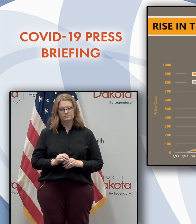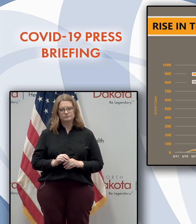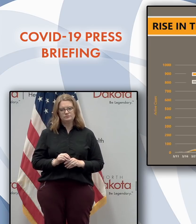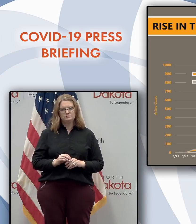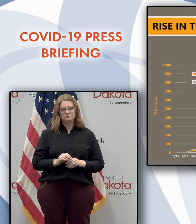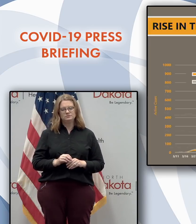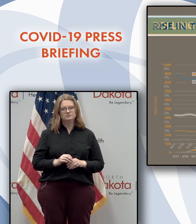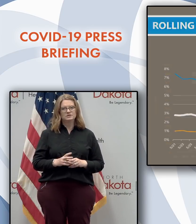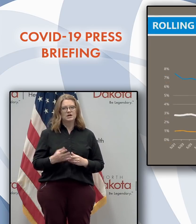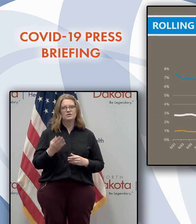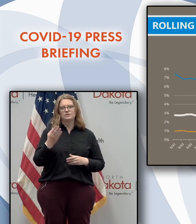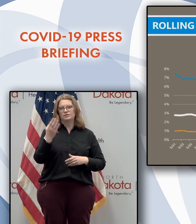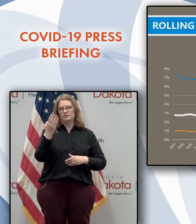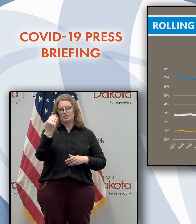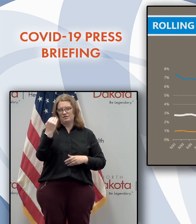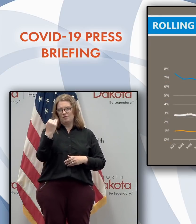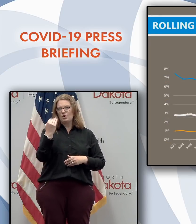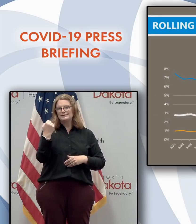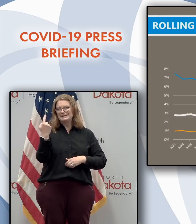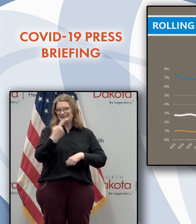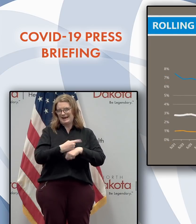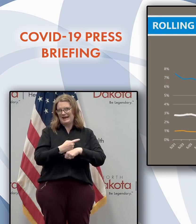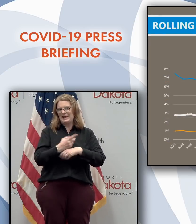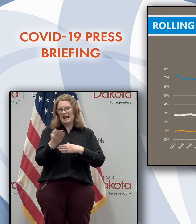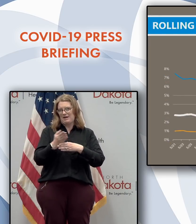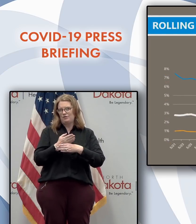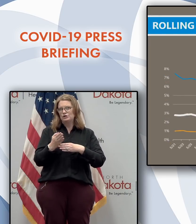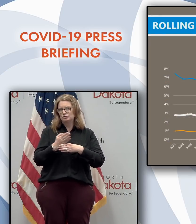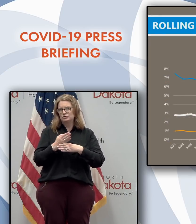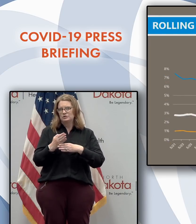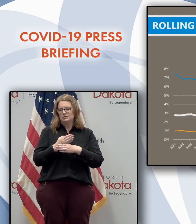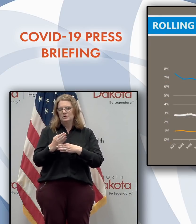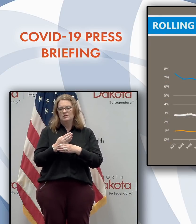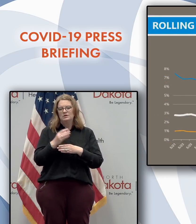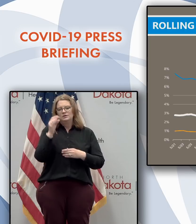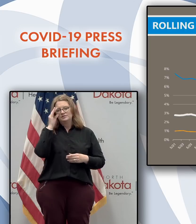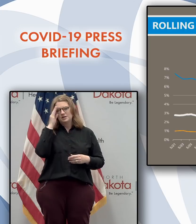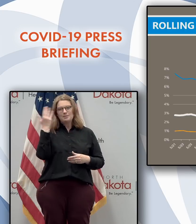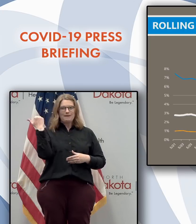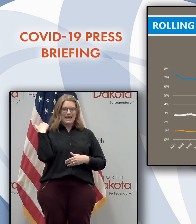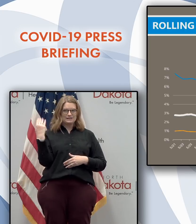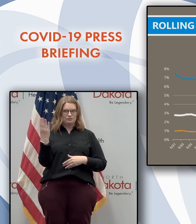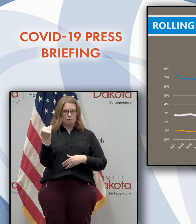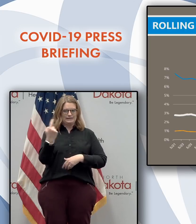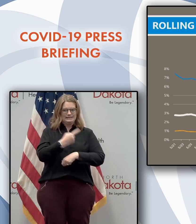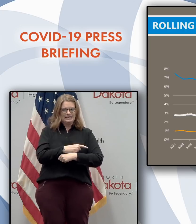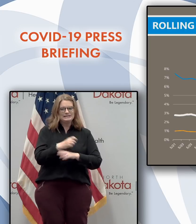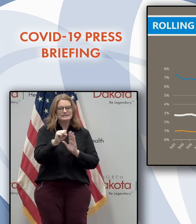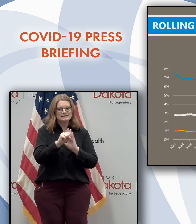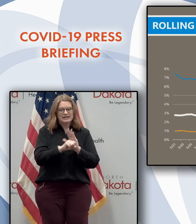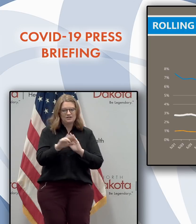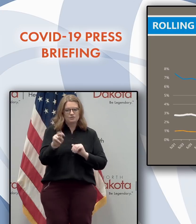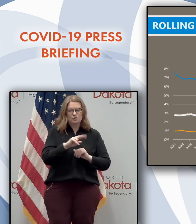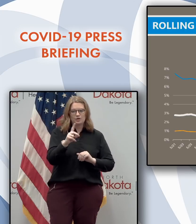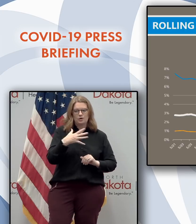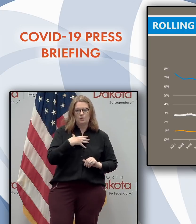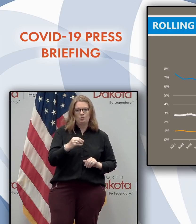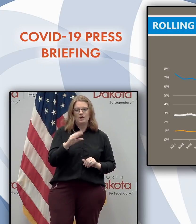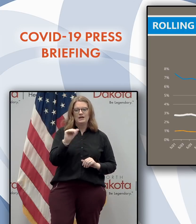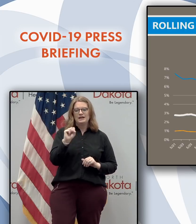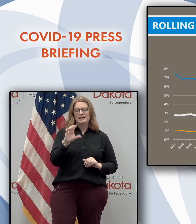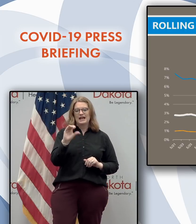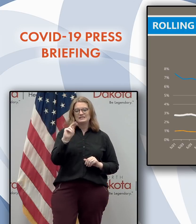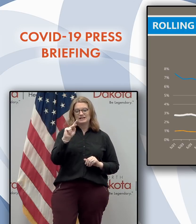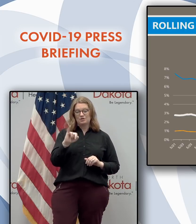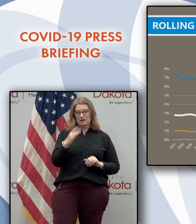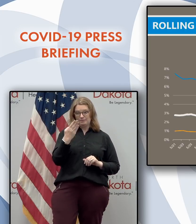The rolling average, again, this is the 14-day rolling average. We've got the state of North Dakota in white, Cass County in blue, and